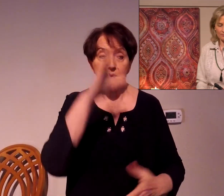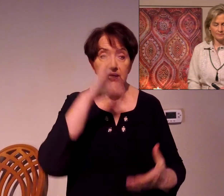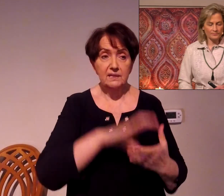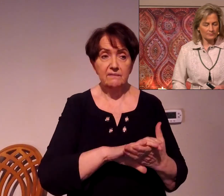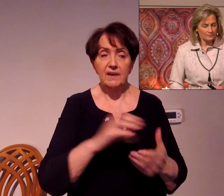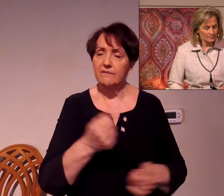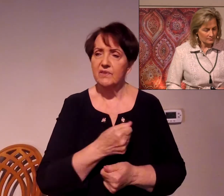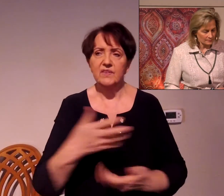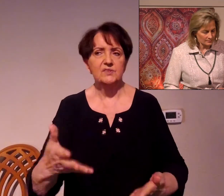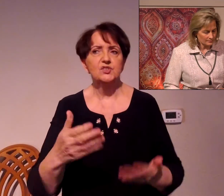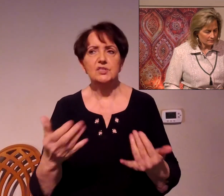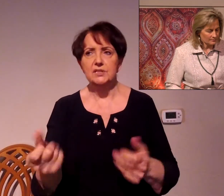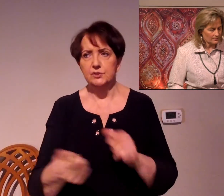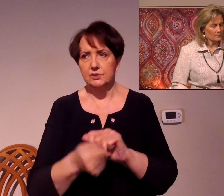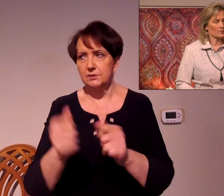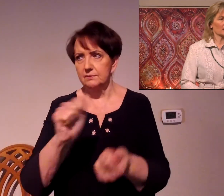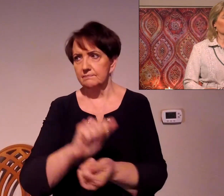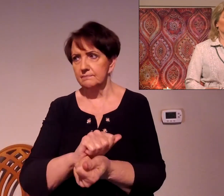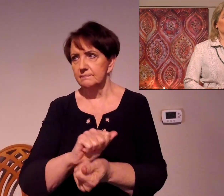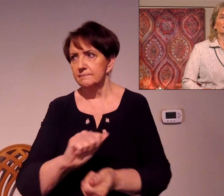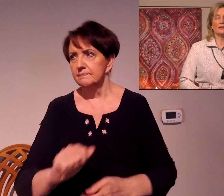changes.